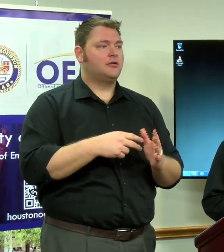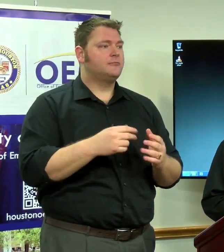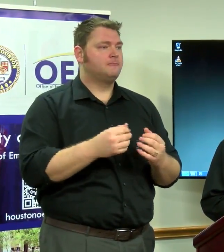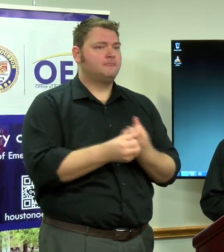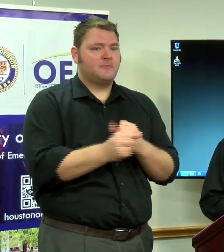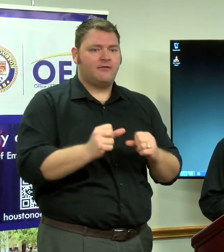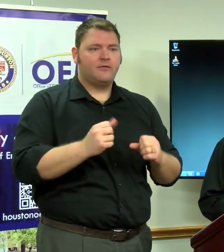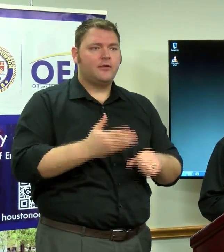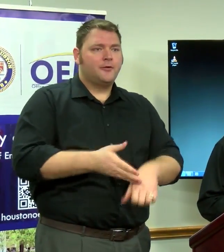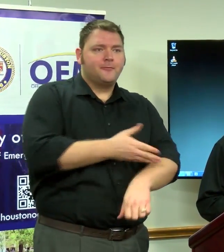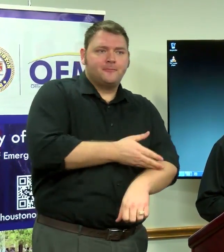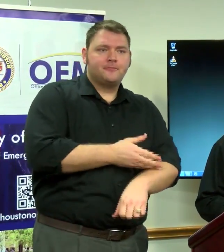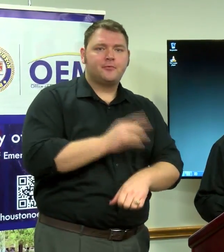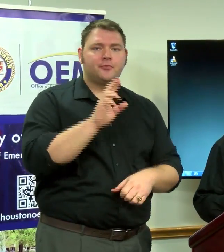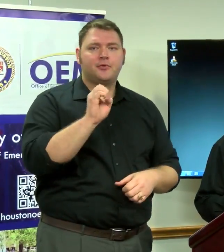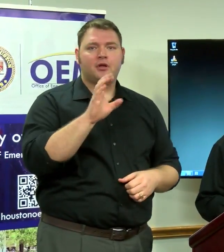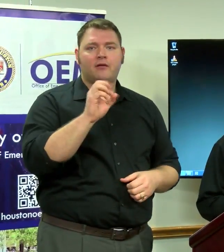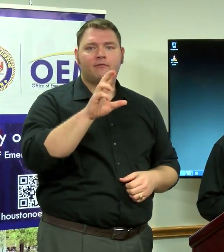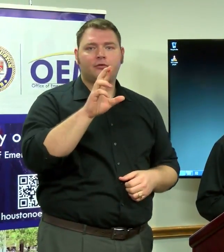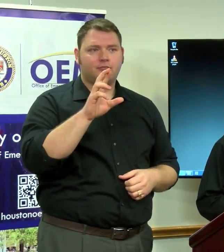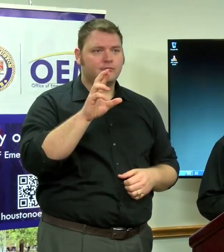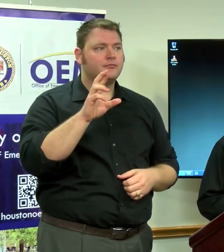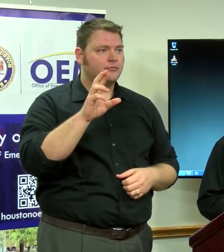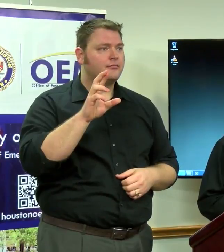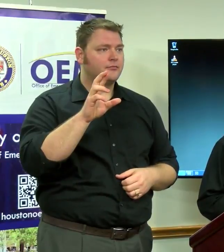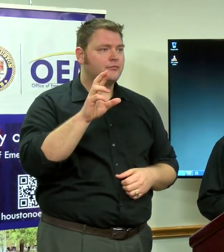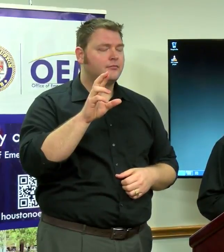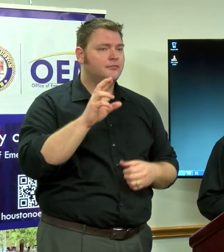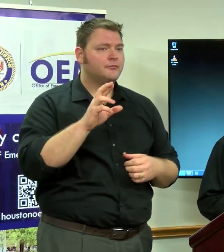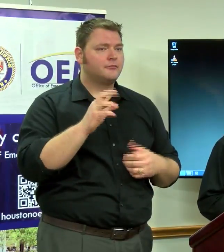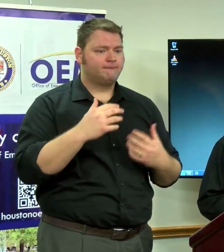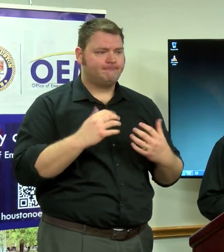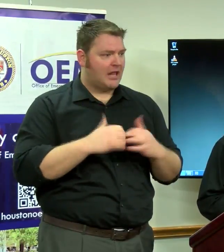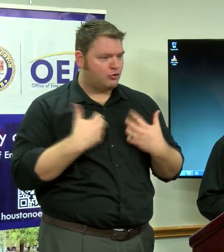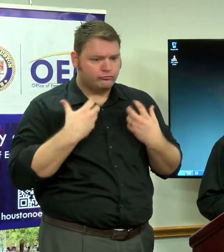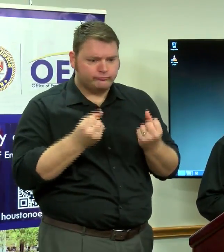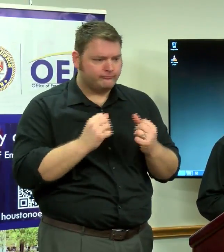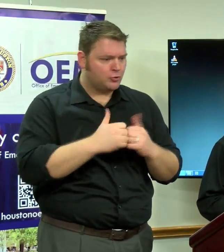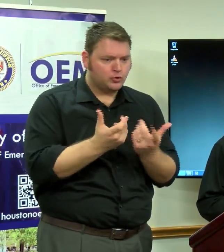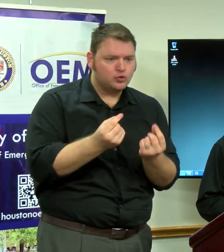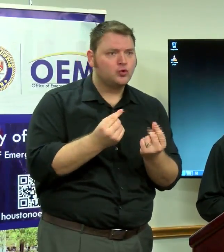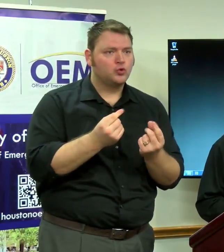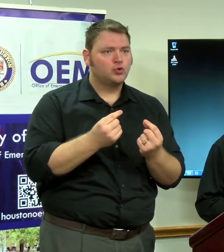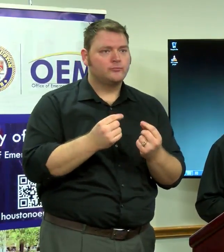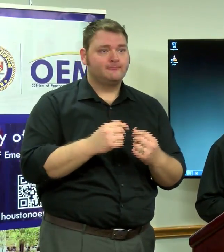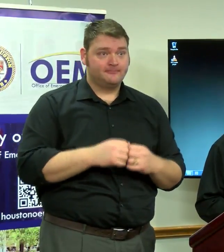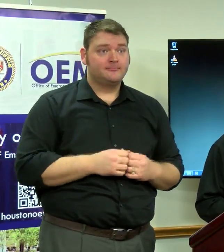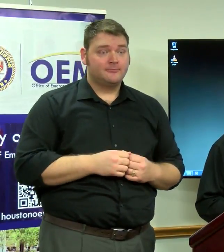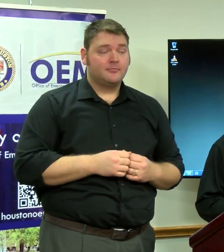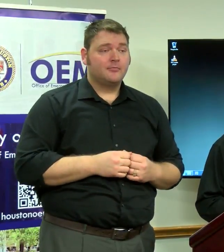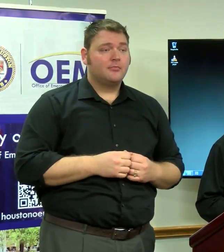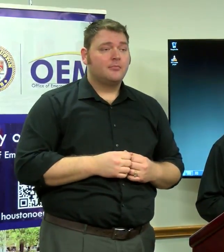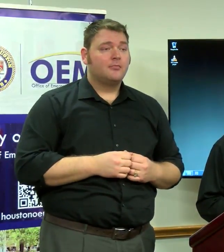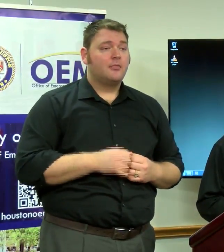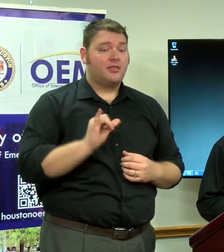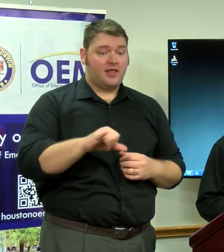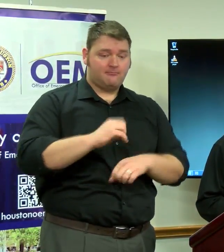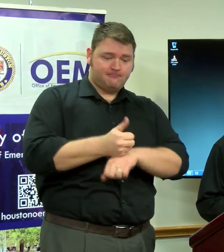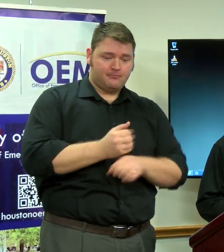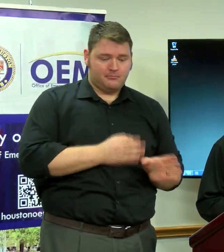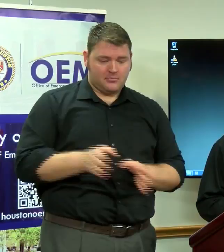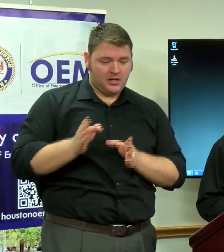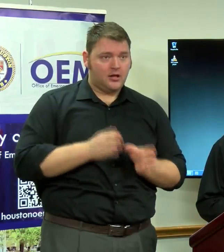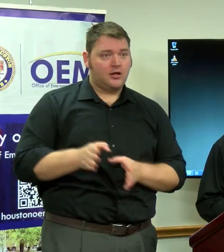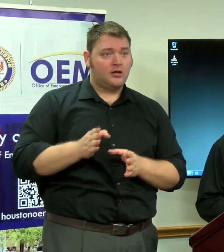phase. So we are putting forth we put forth a necessary plan. That plan has to be adapted based upon